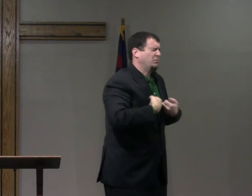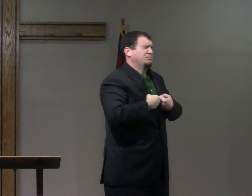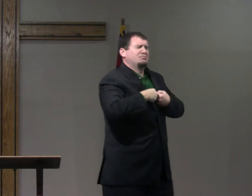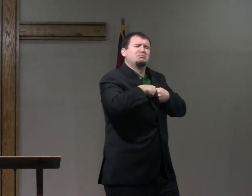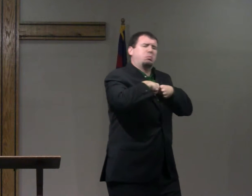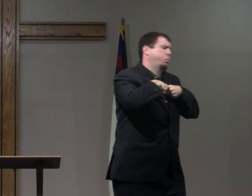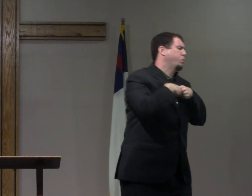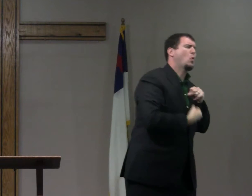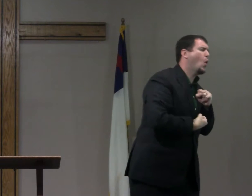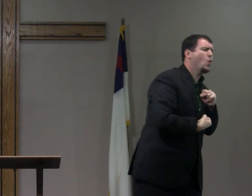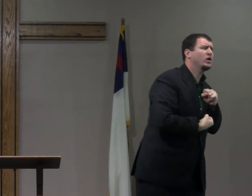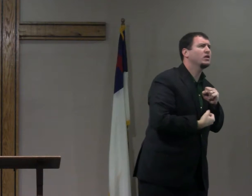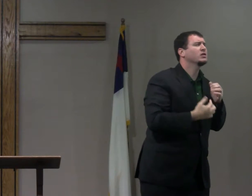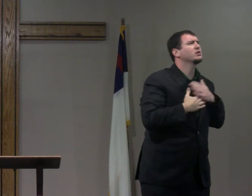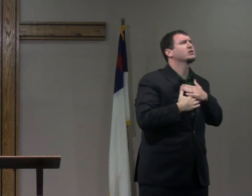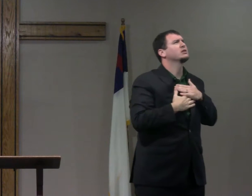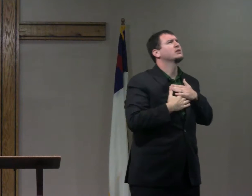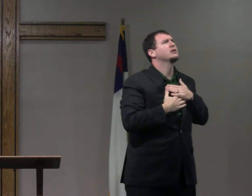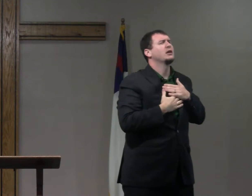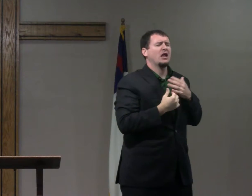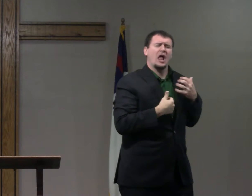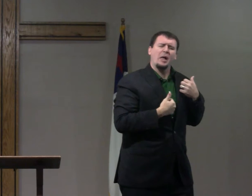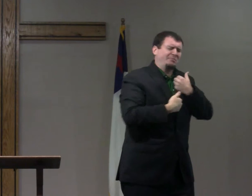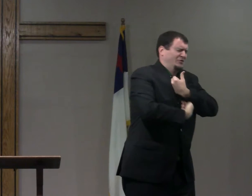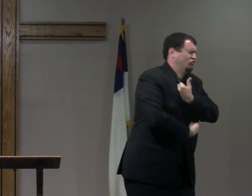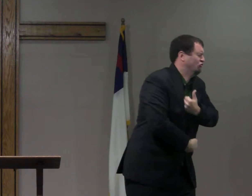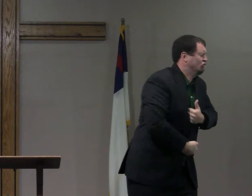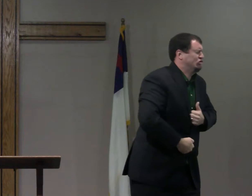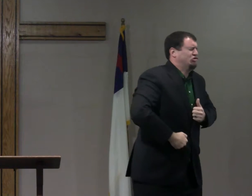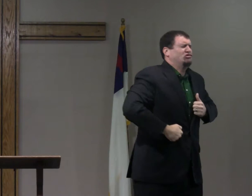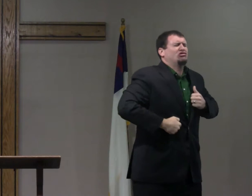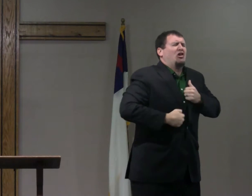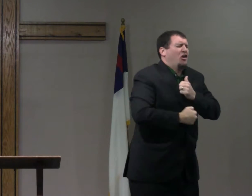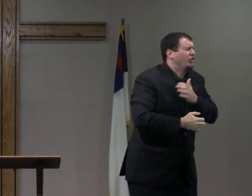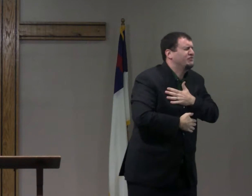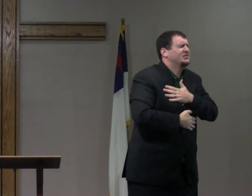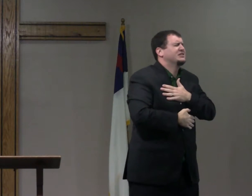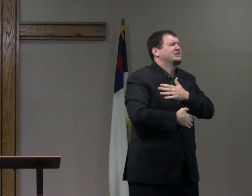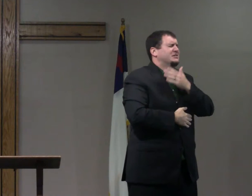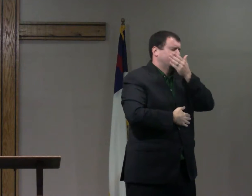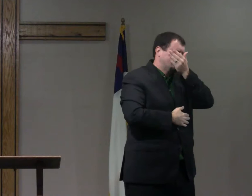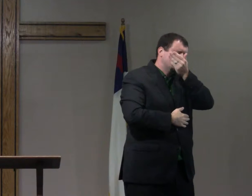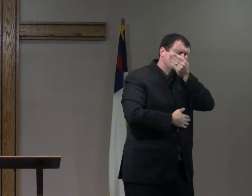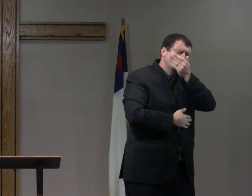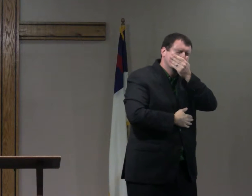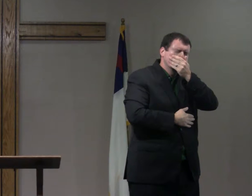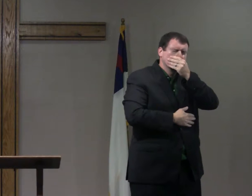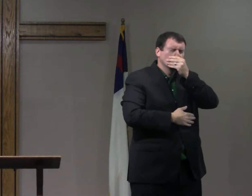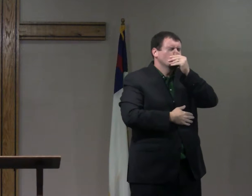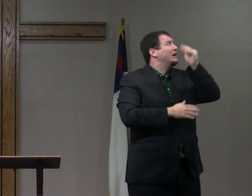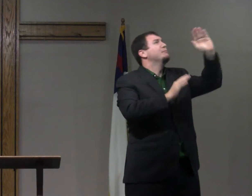I come to you broken, and